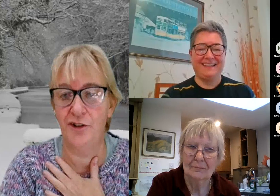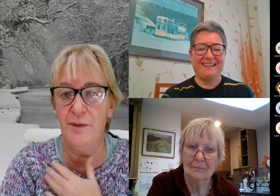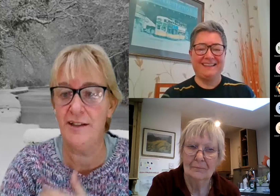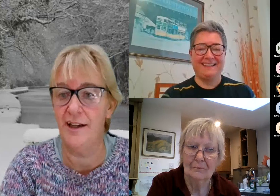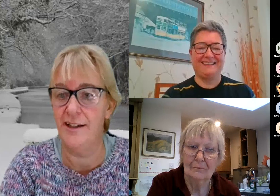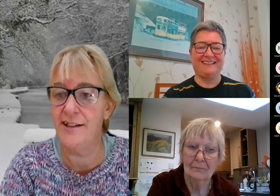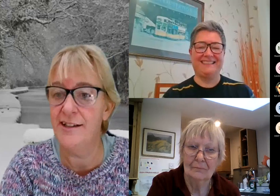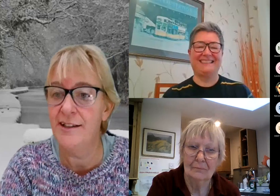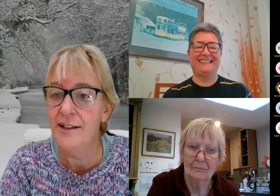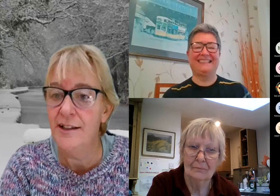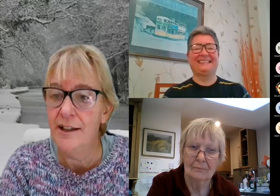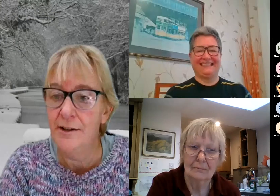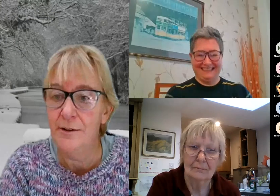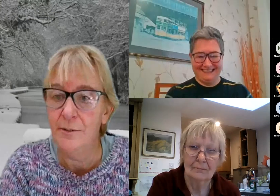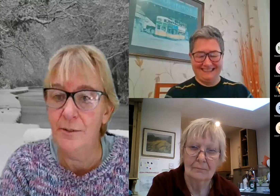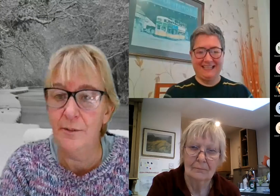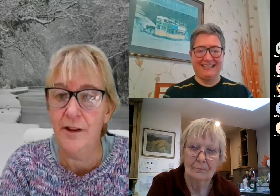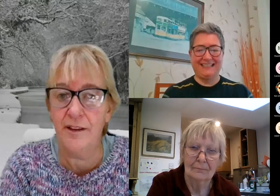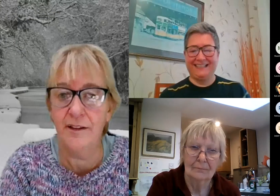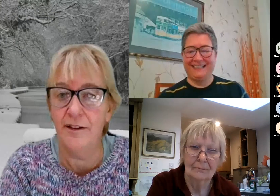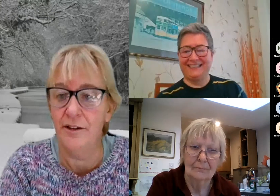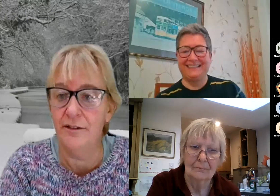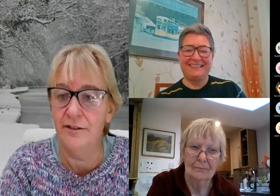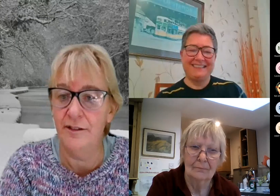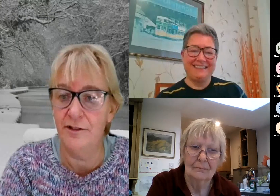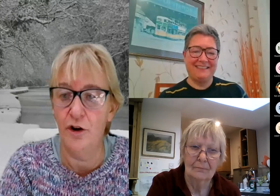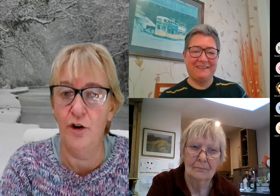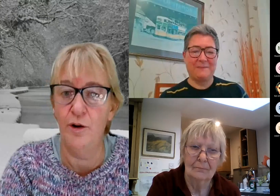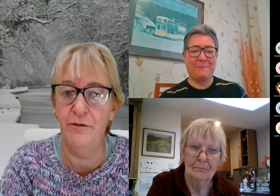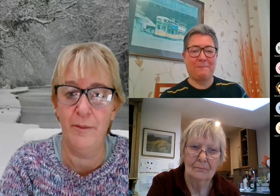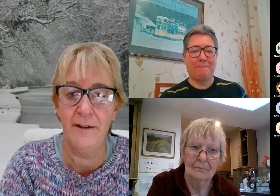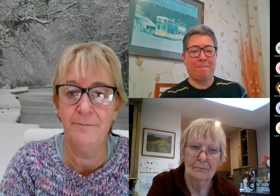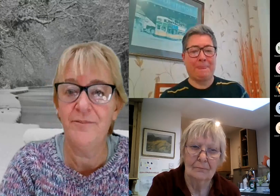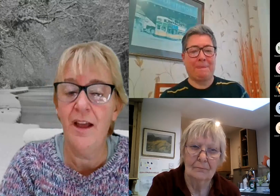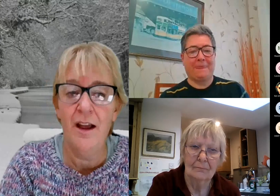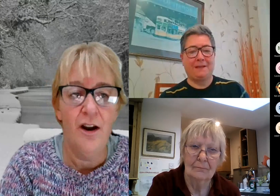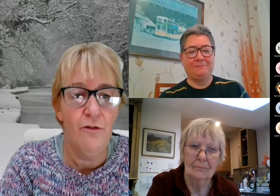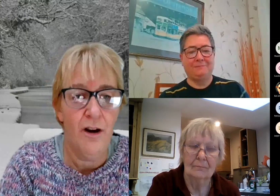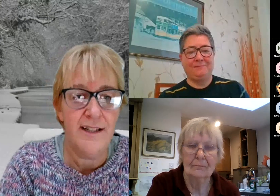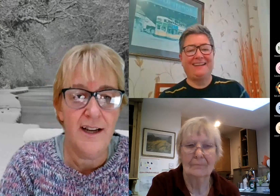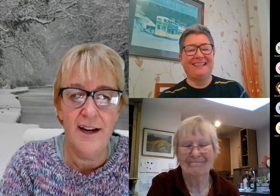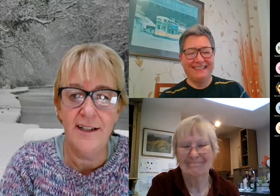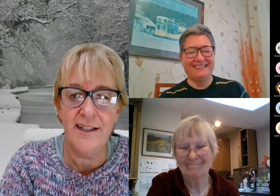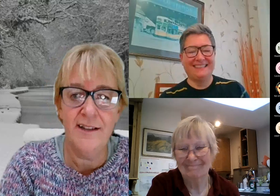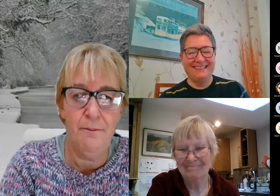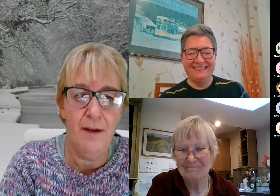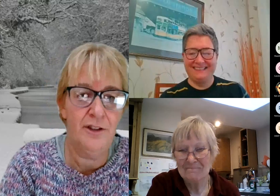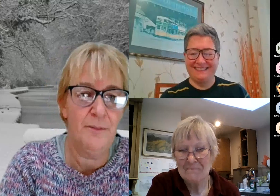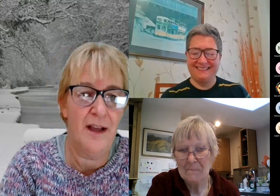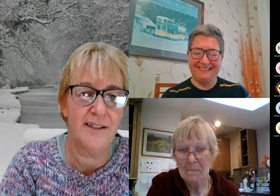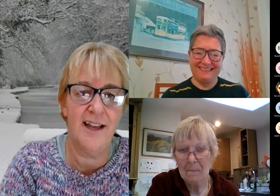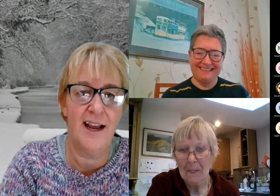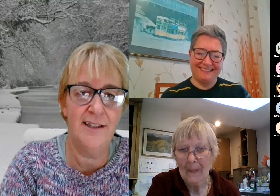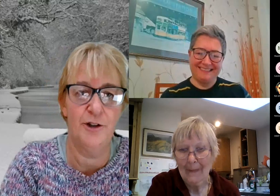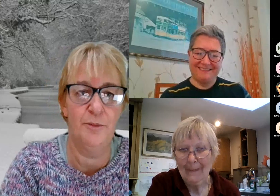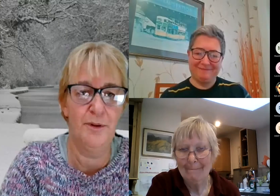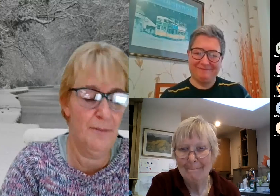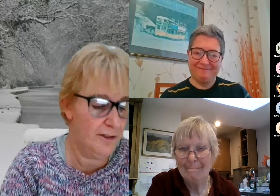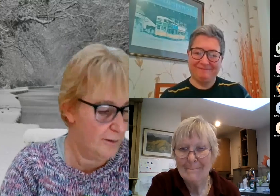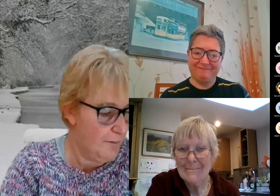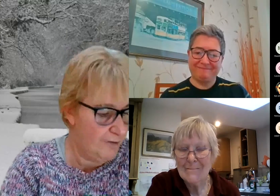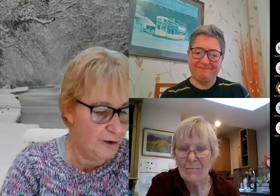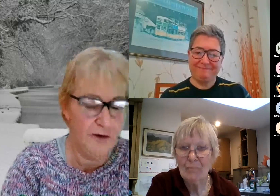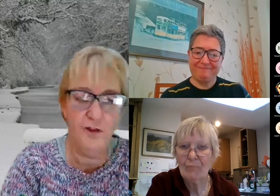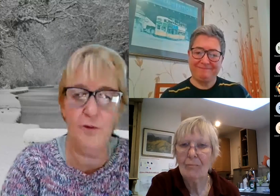be hospitalised with, you know, no hope for me. Right, I can see that Malcolm has his hand